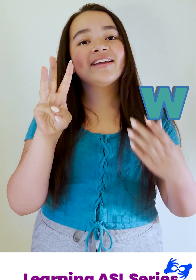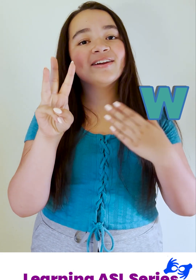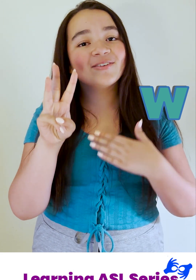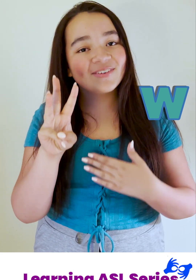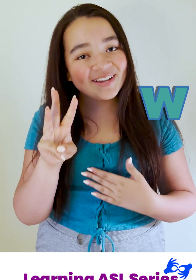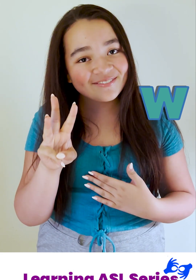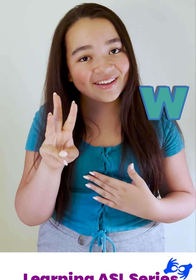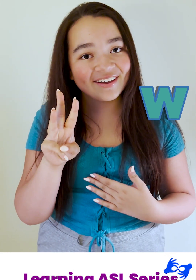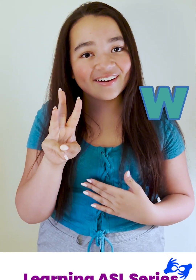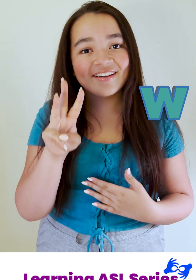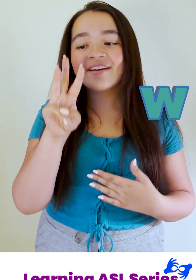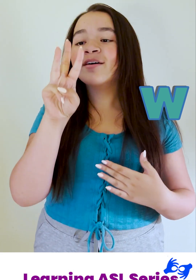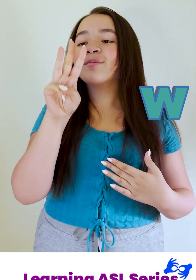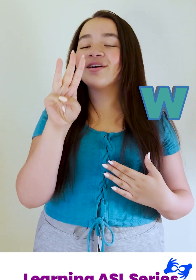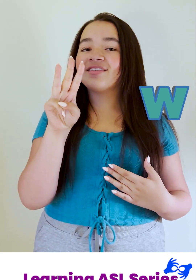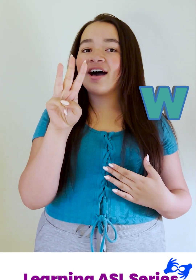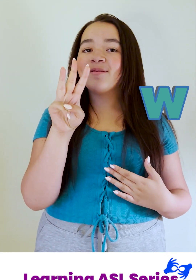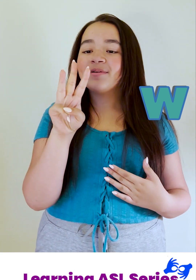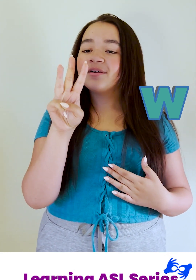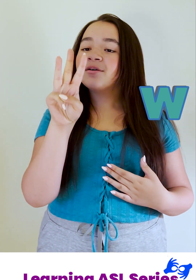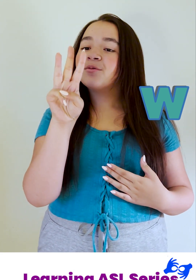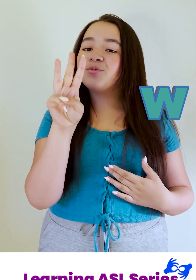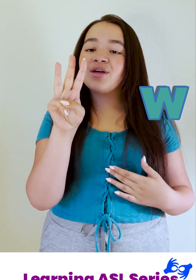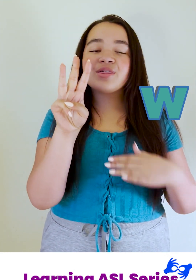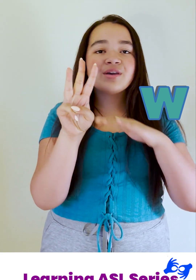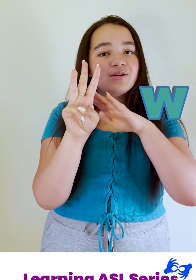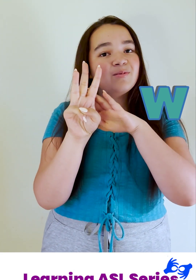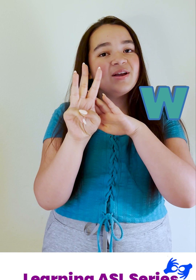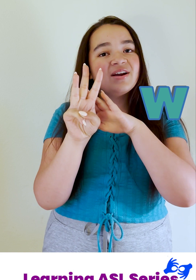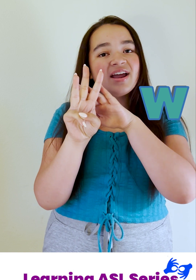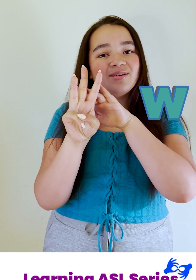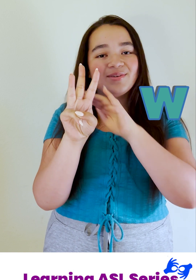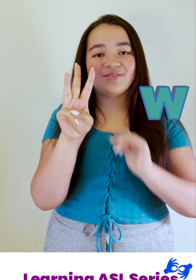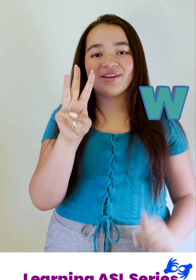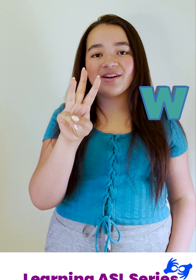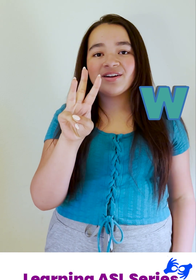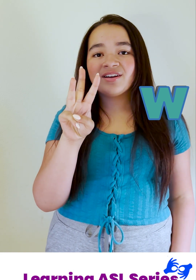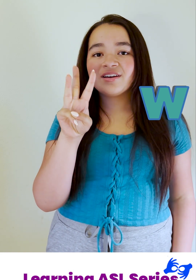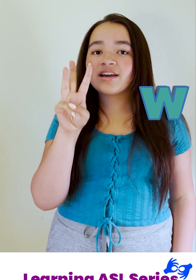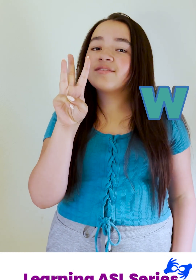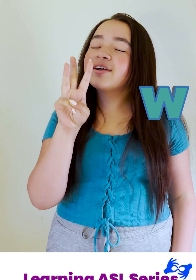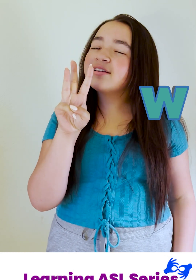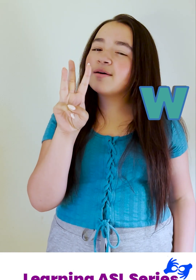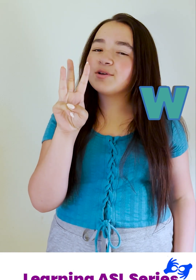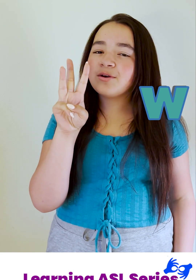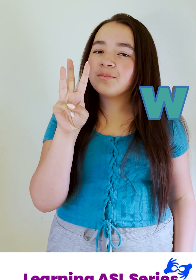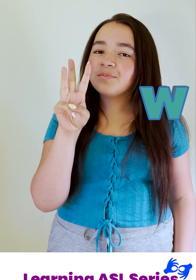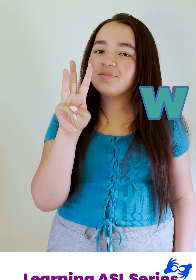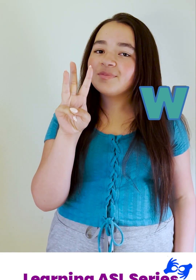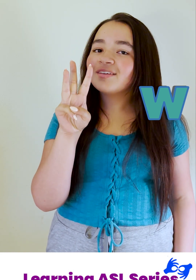your ring finger points up with your pointer and your middle finger, kind of like a W.